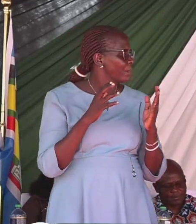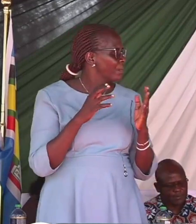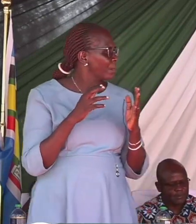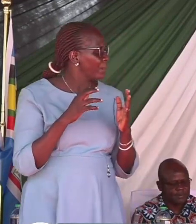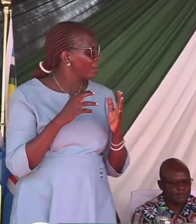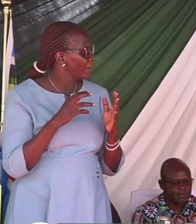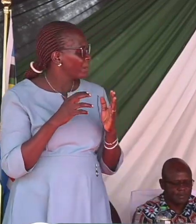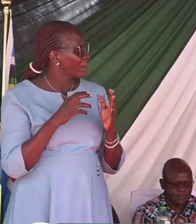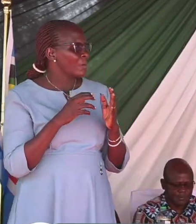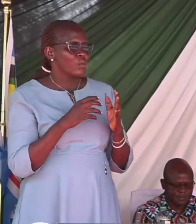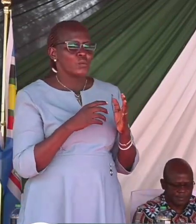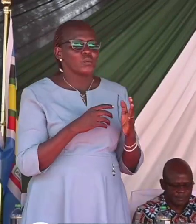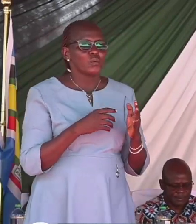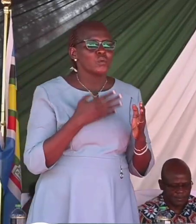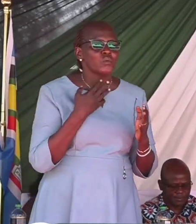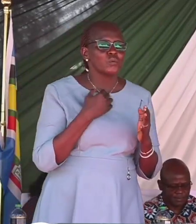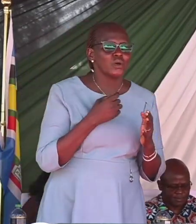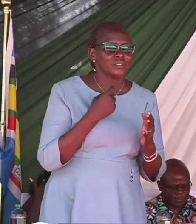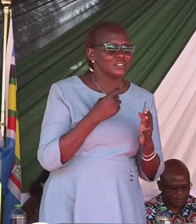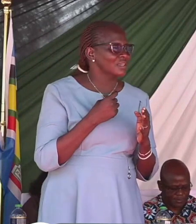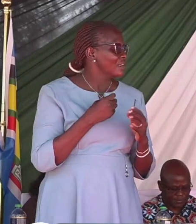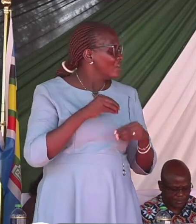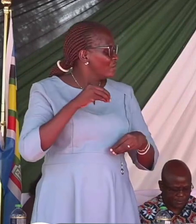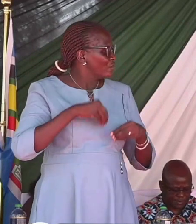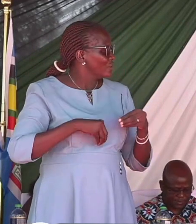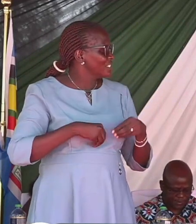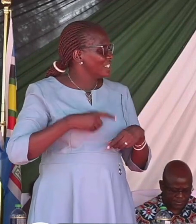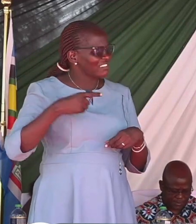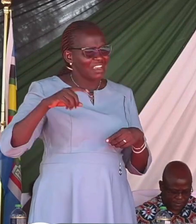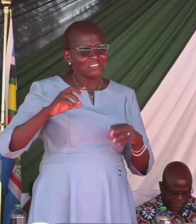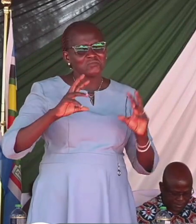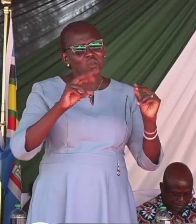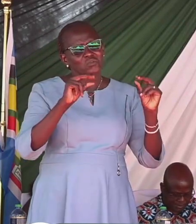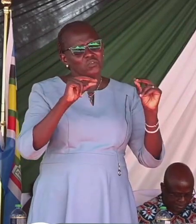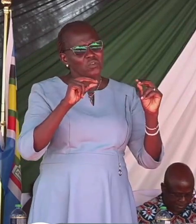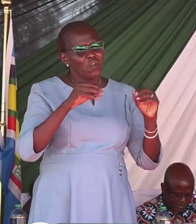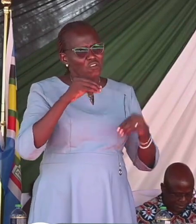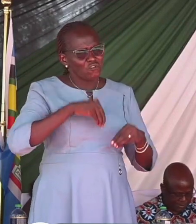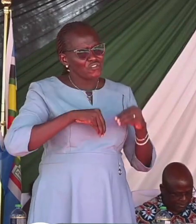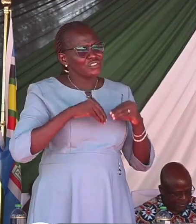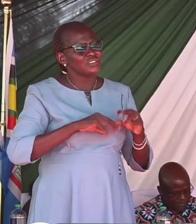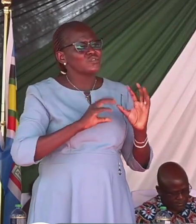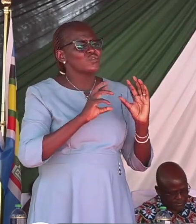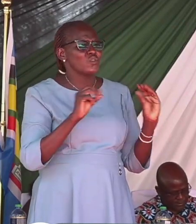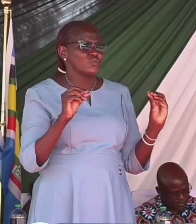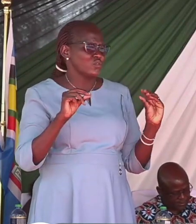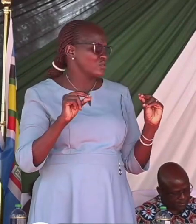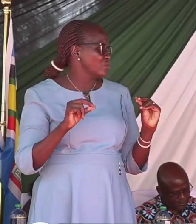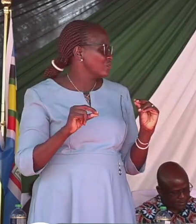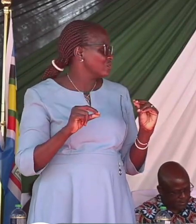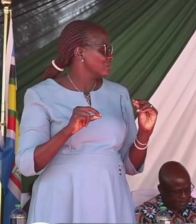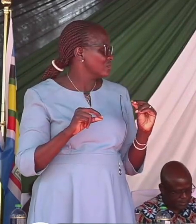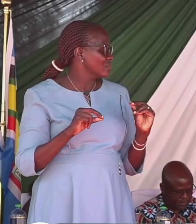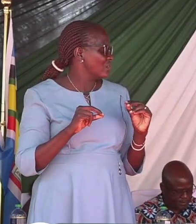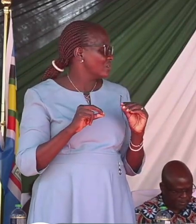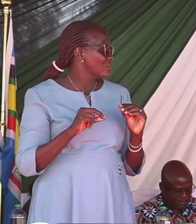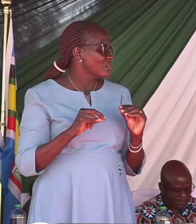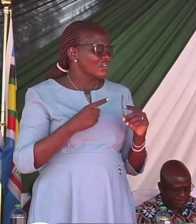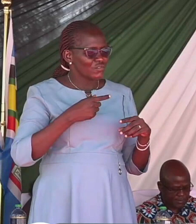Mr. Oscar, that the voting was not done right. We are from one ASAL region going to another ASAL